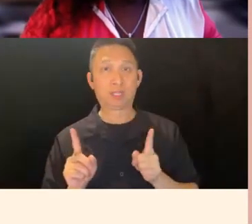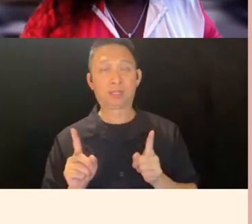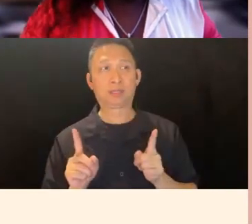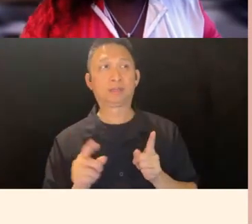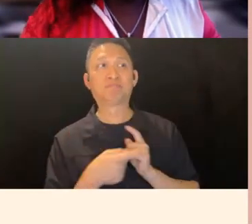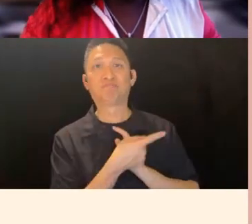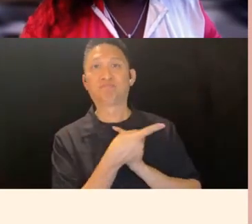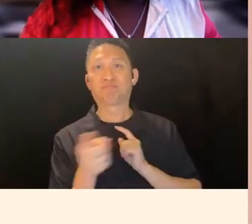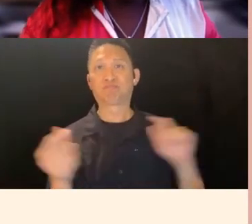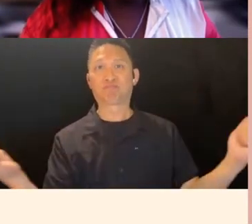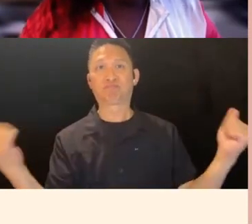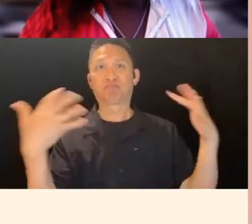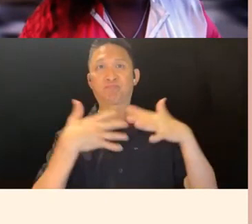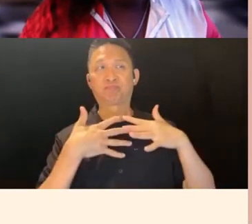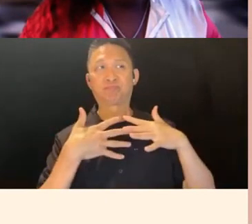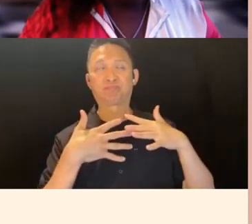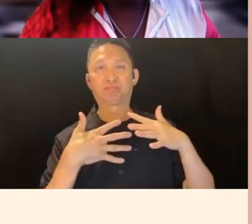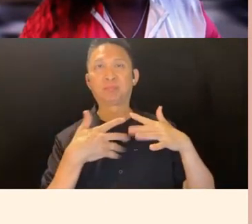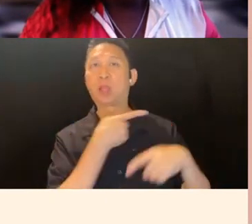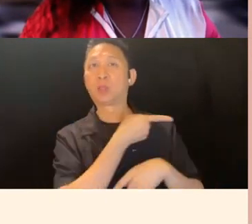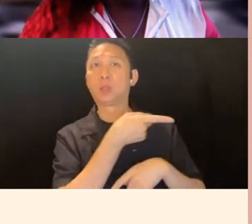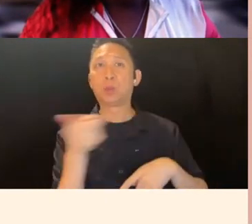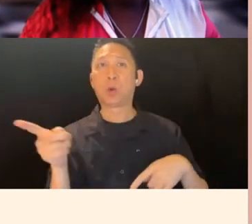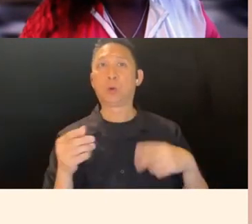to get is going to make you feel comfortable.